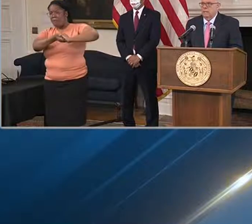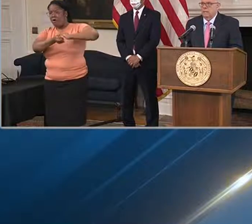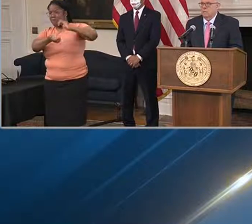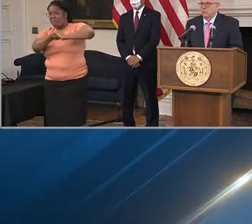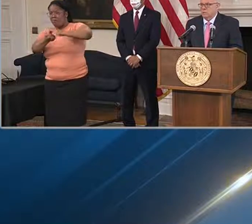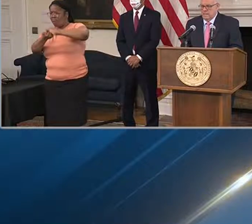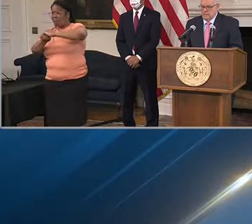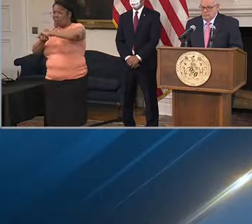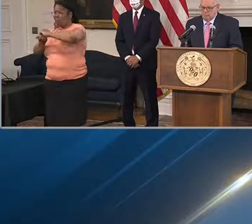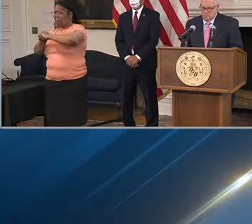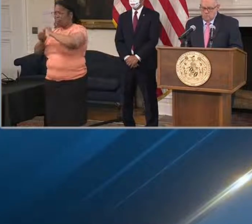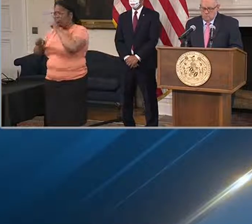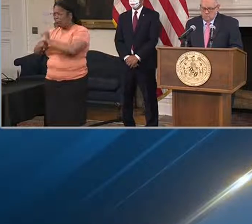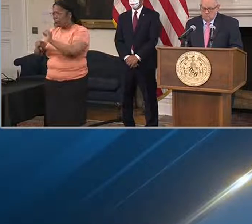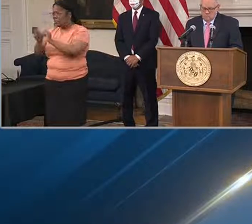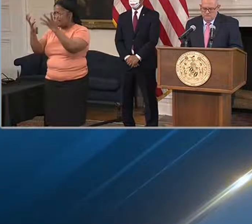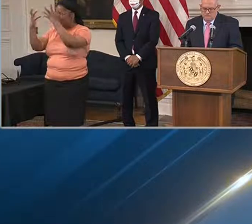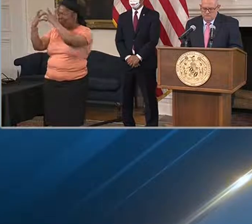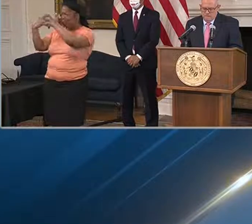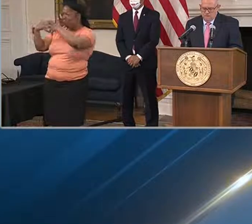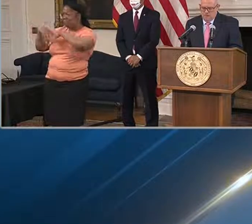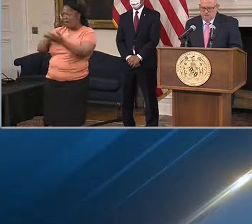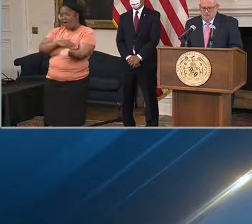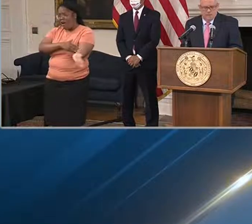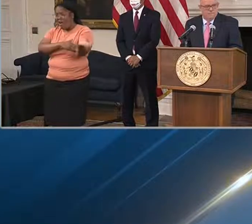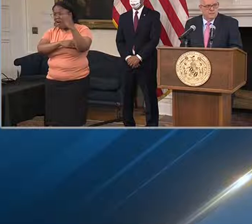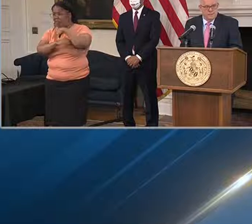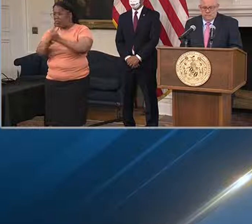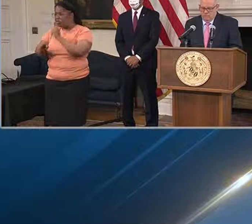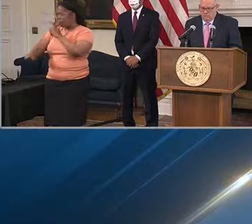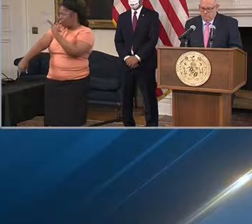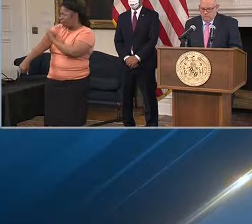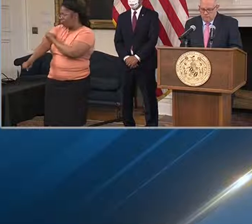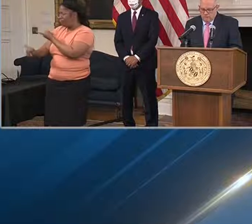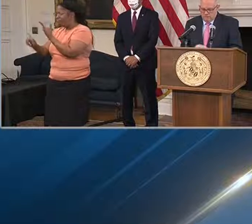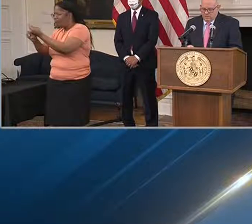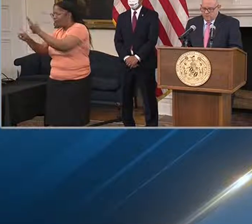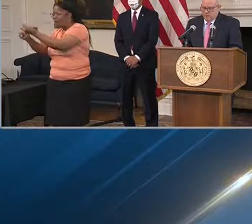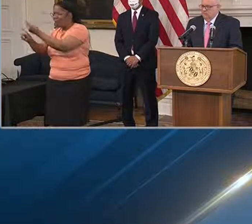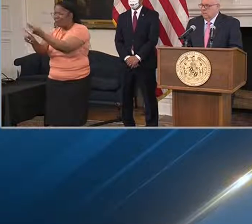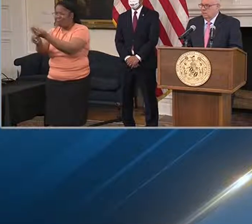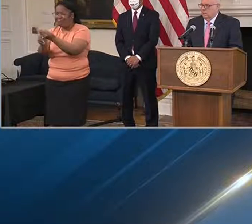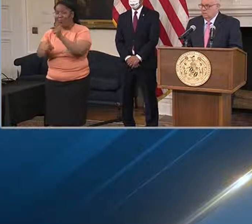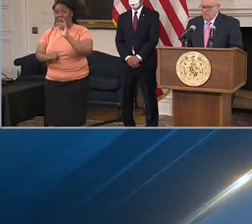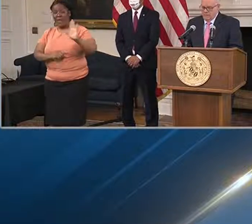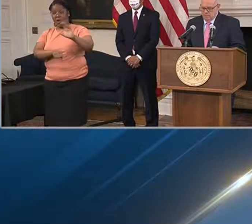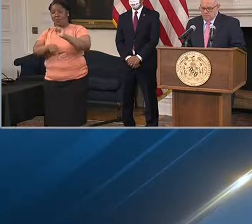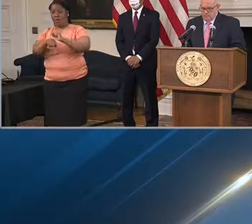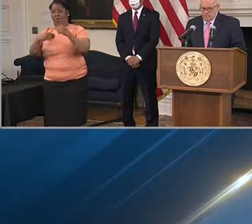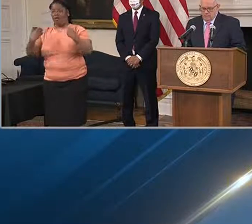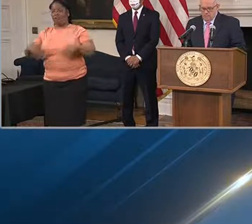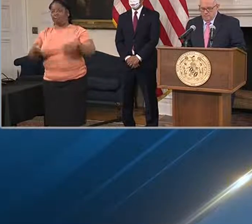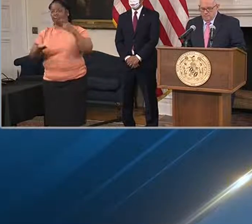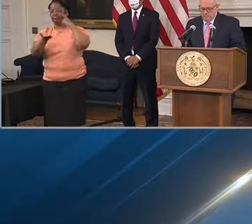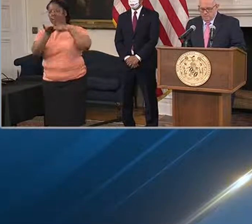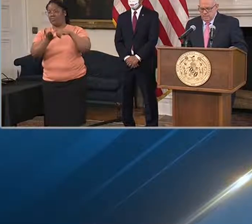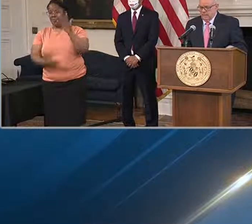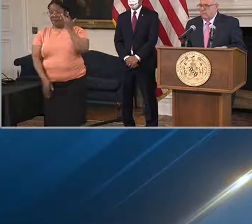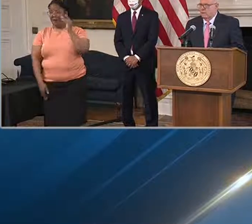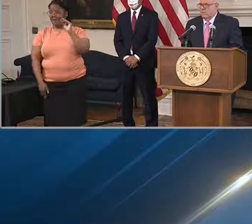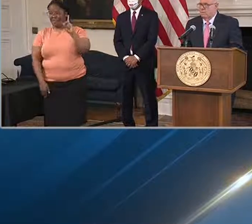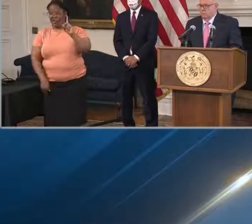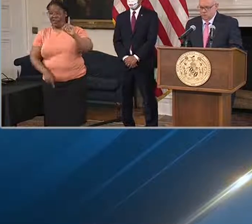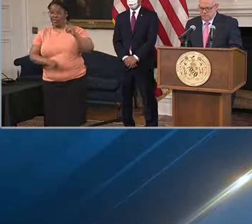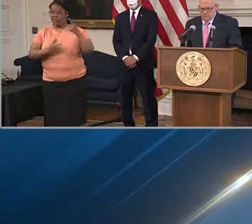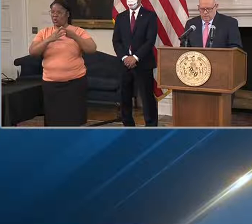and every day to get more shots into more arms. It's thanks to them and all of their efforts that Maryland is vaccinating at a faster rate